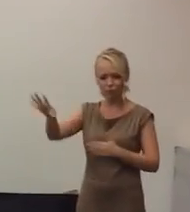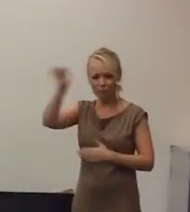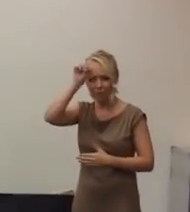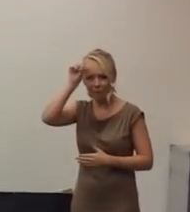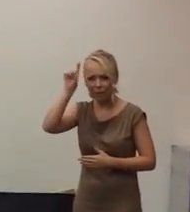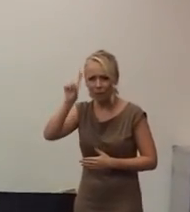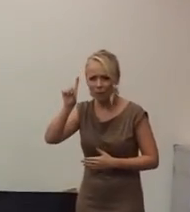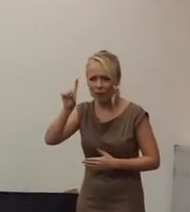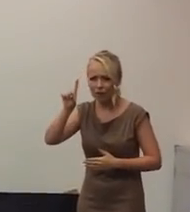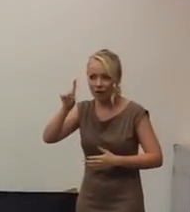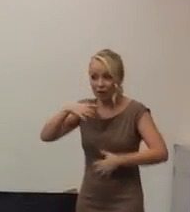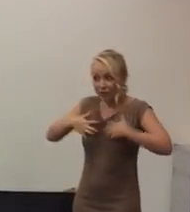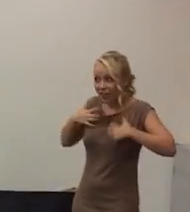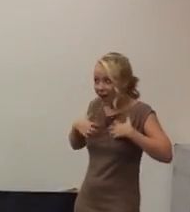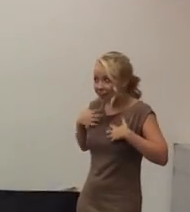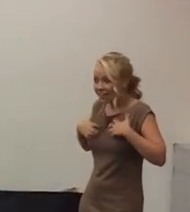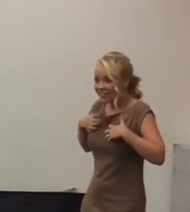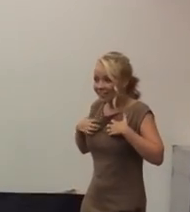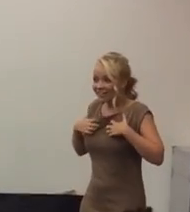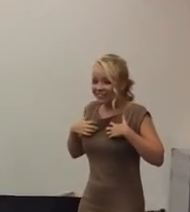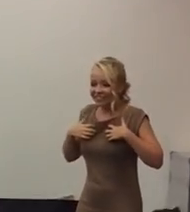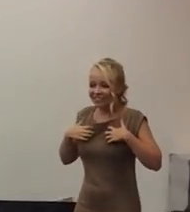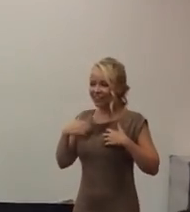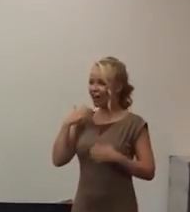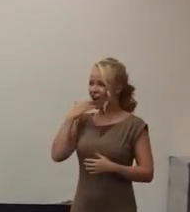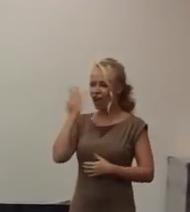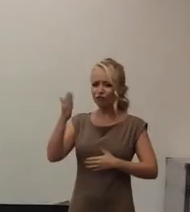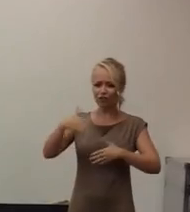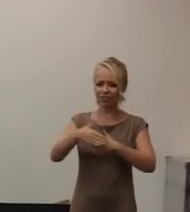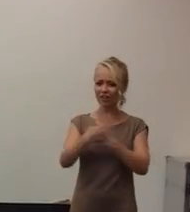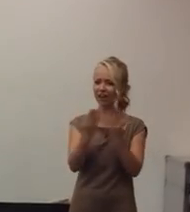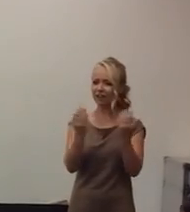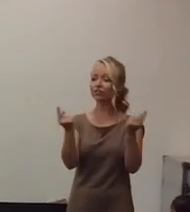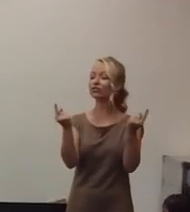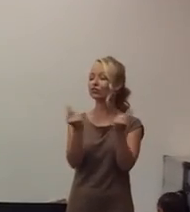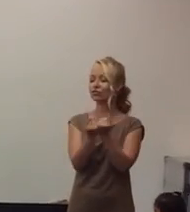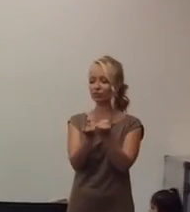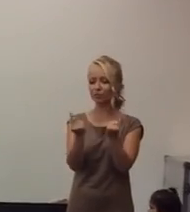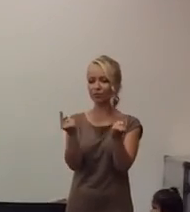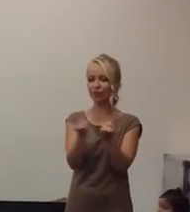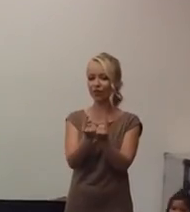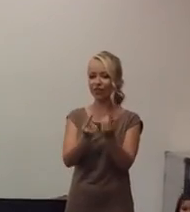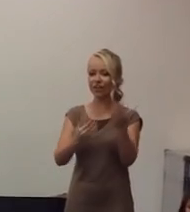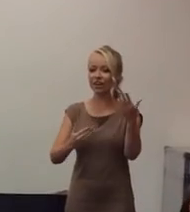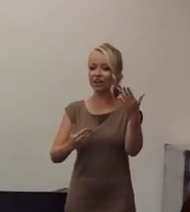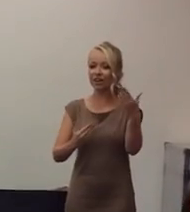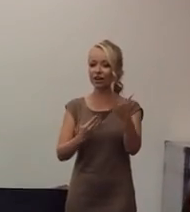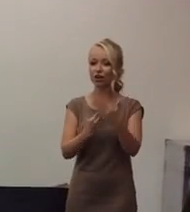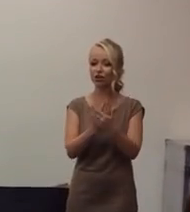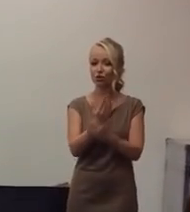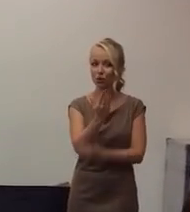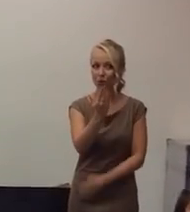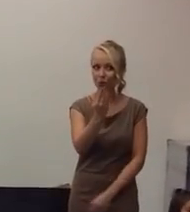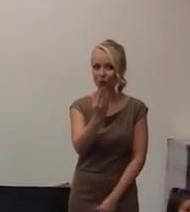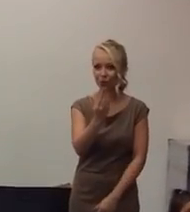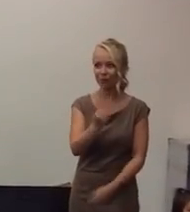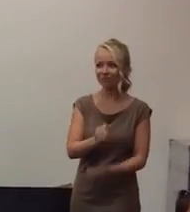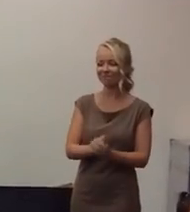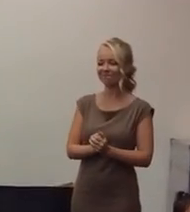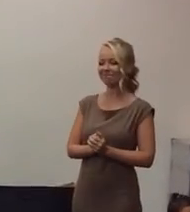remember and be excited that every day there's something